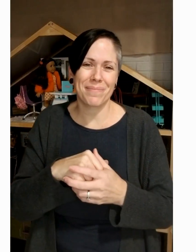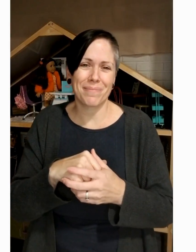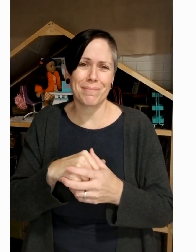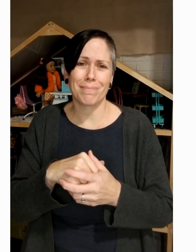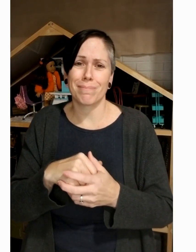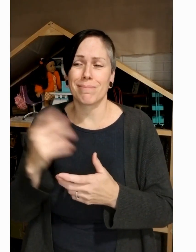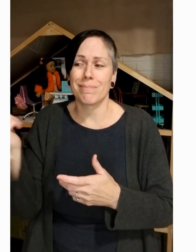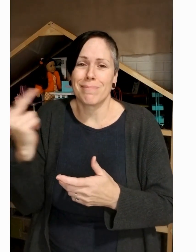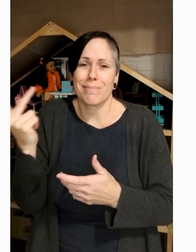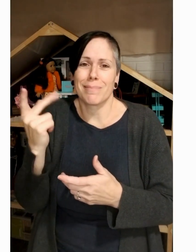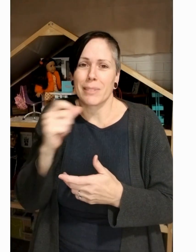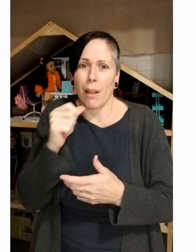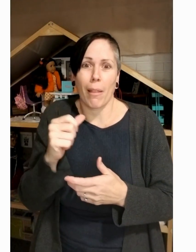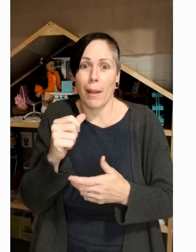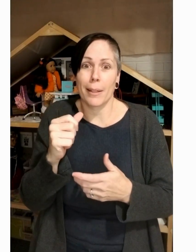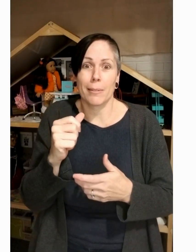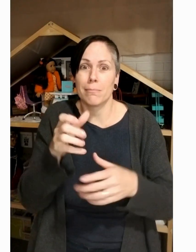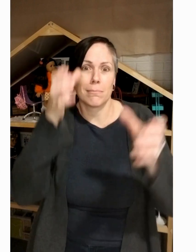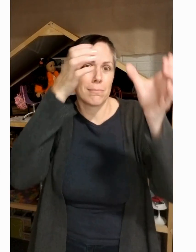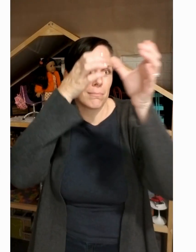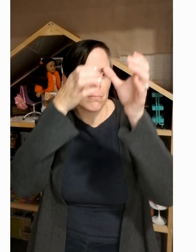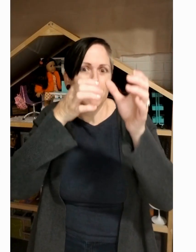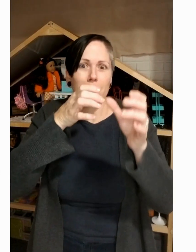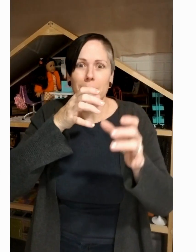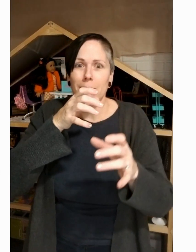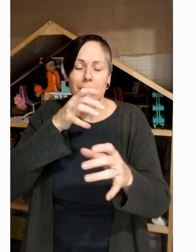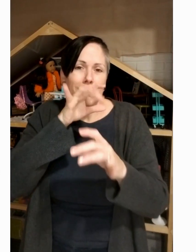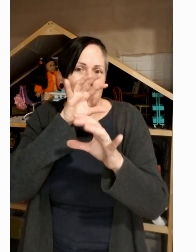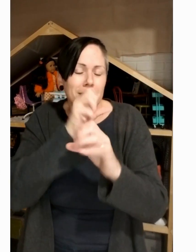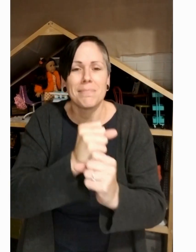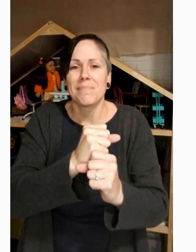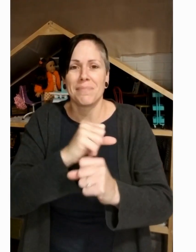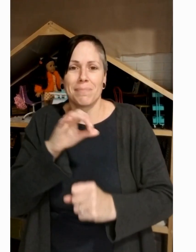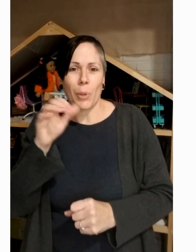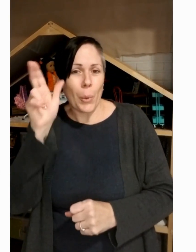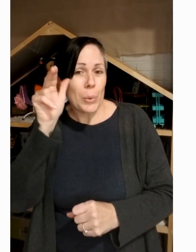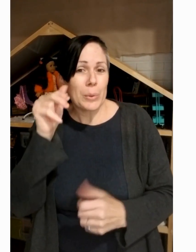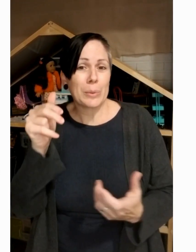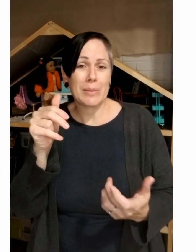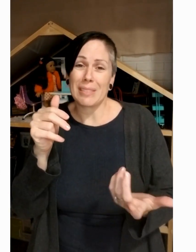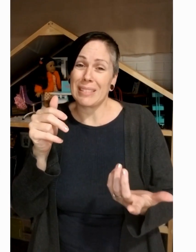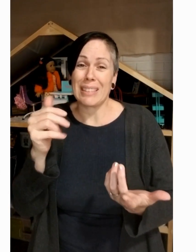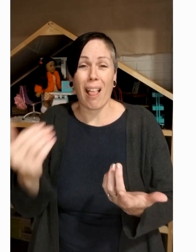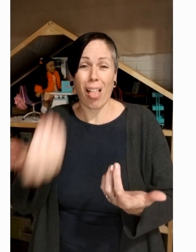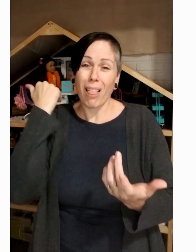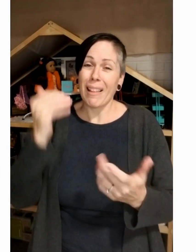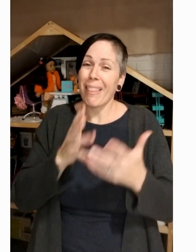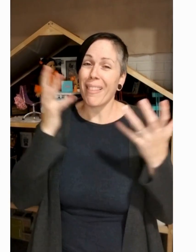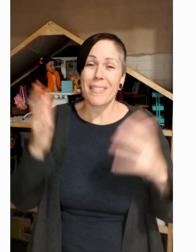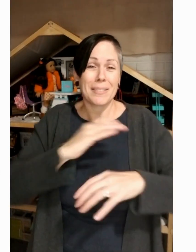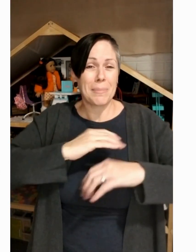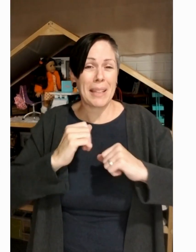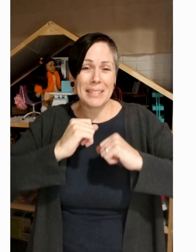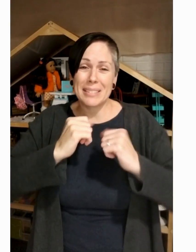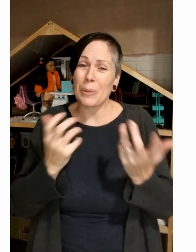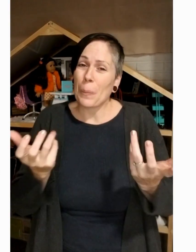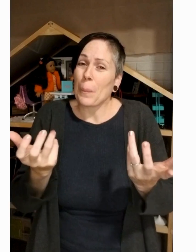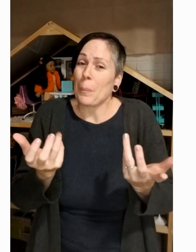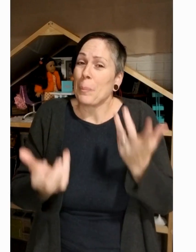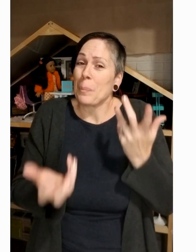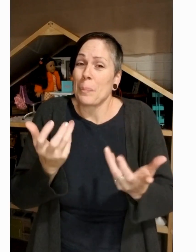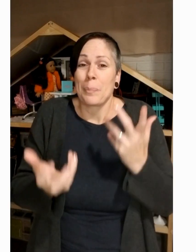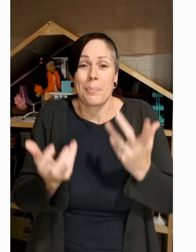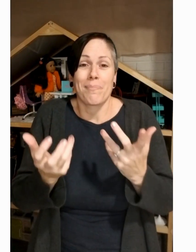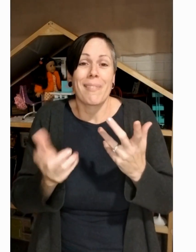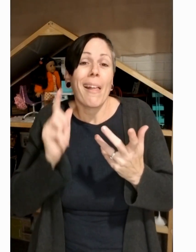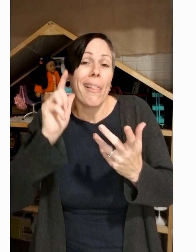like big horse people, and it does take up a lot of space. So, it might come down to like if our daughter's playing with it, we'll keep